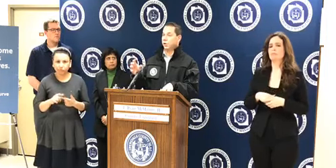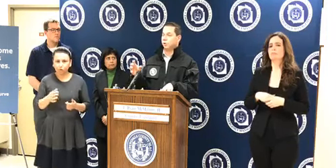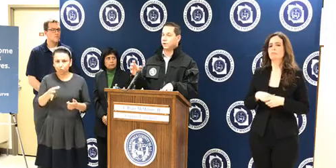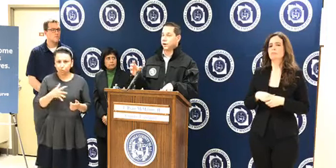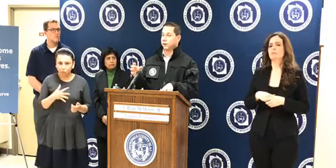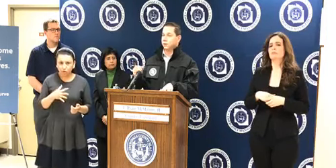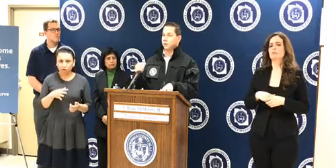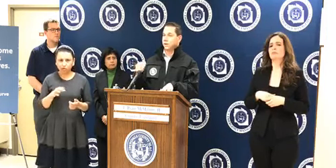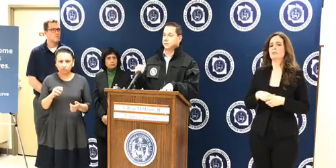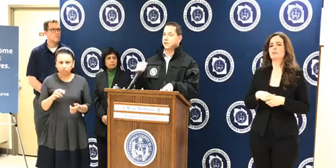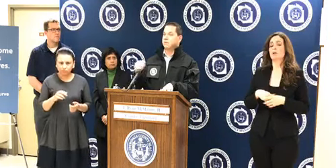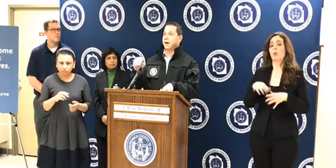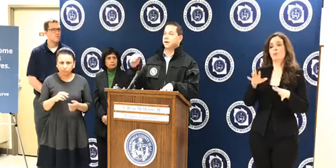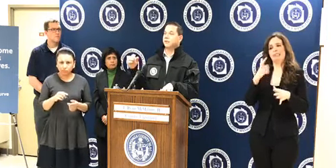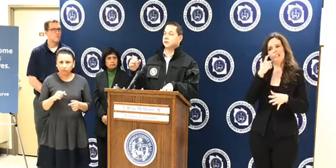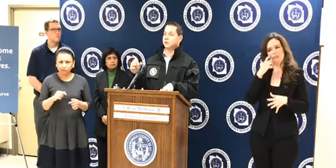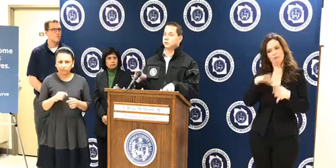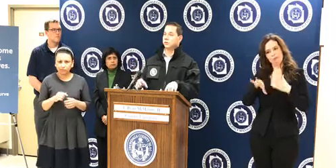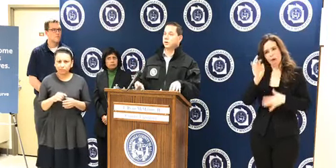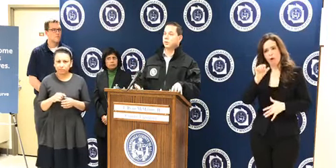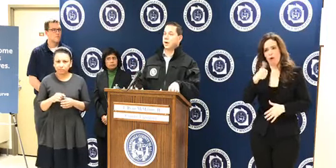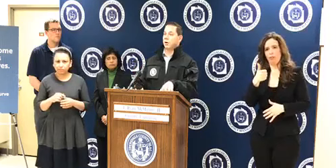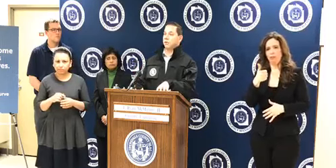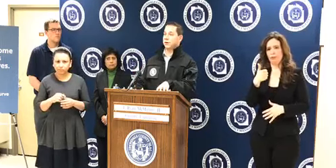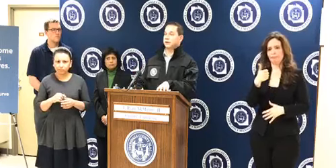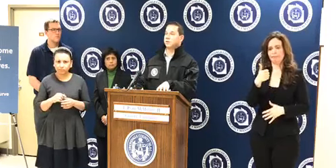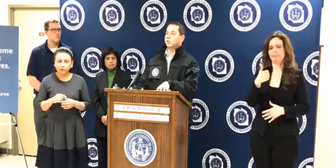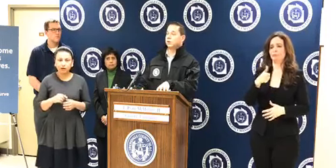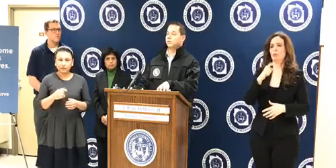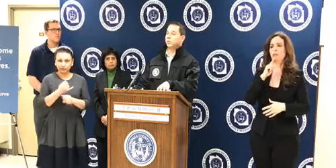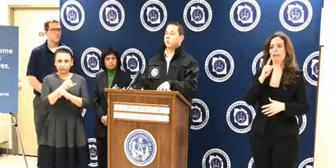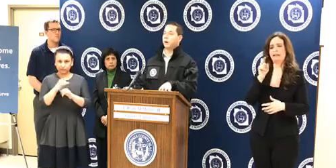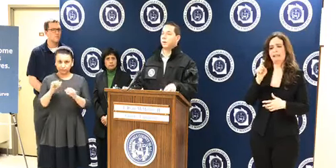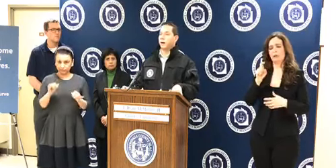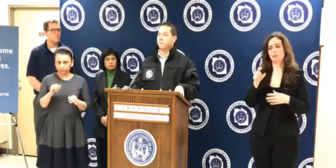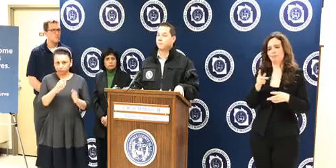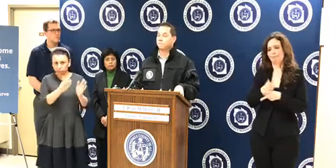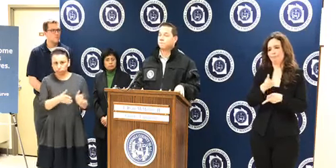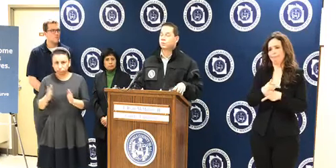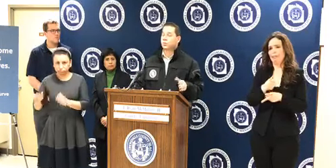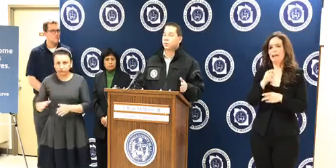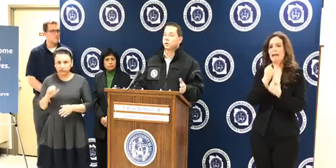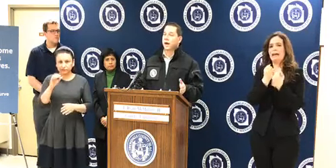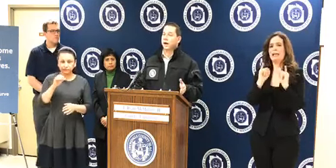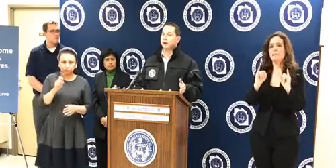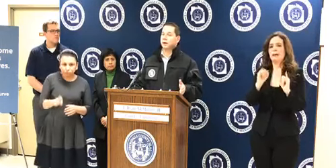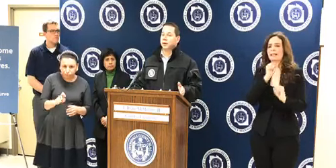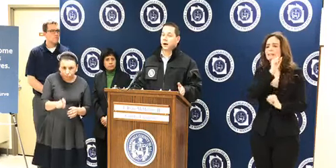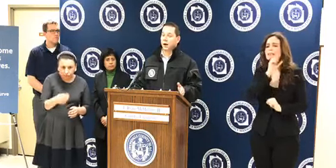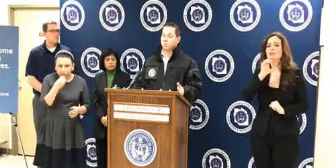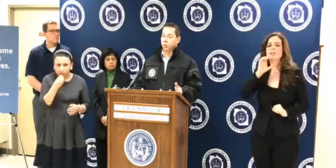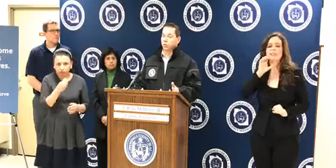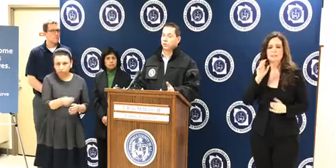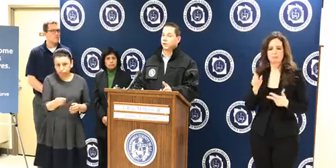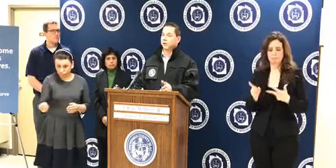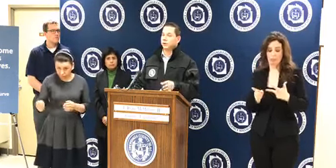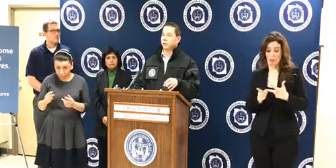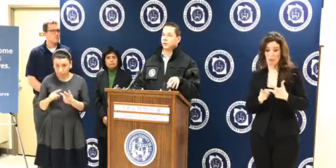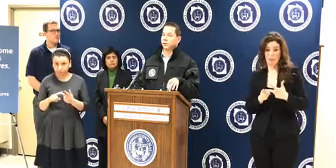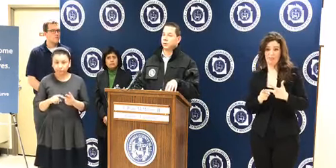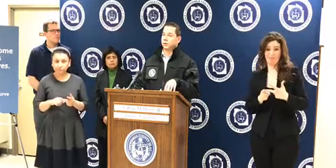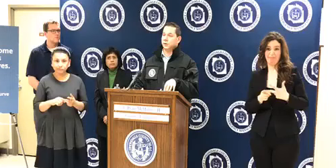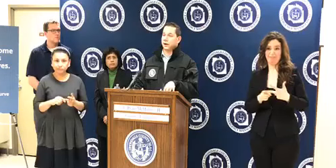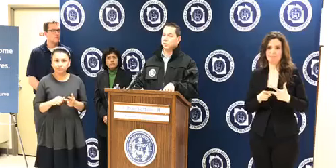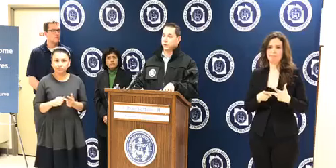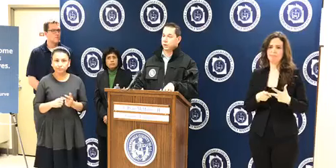help that we know of today. That's independent seniors. We now have a continuity of food plan there. We then moved